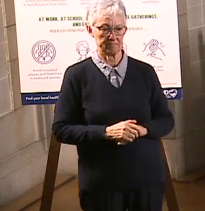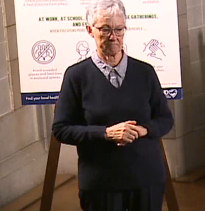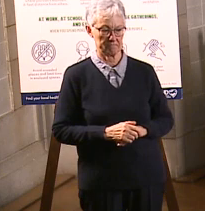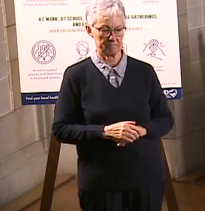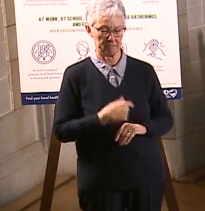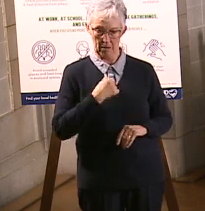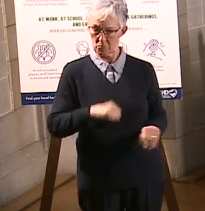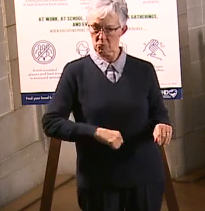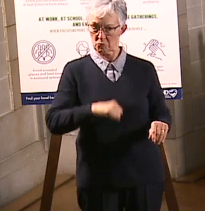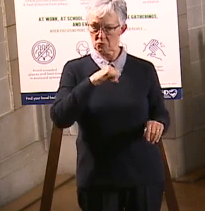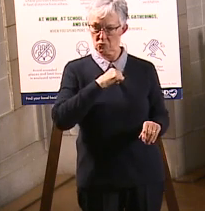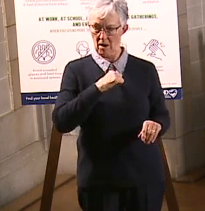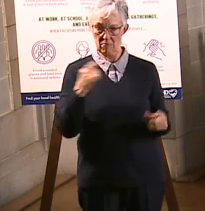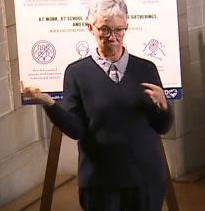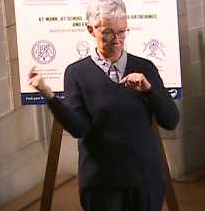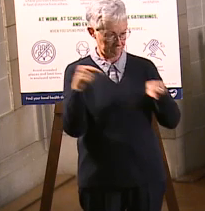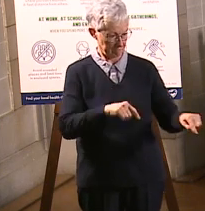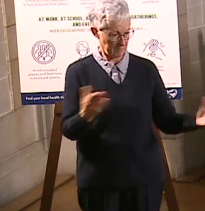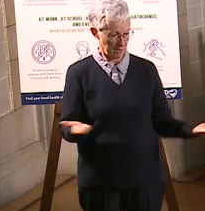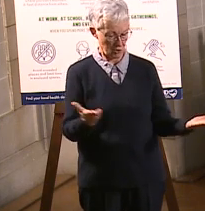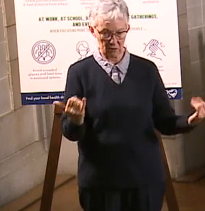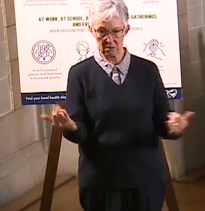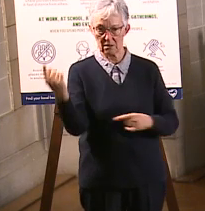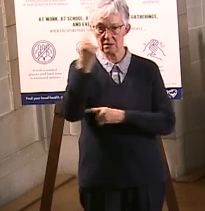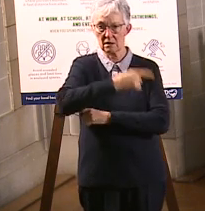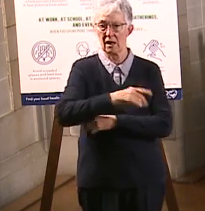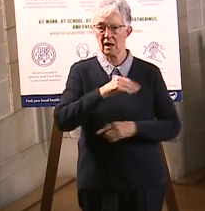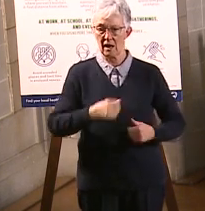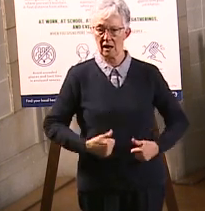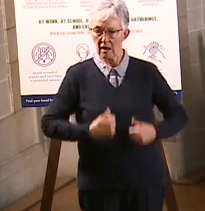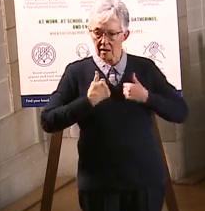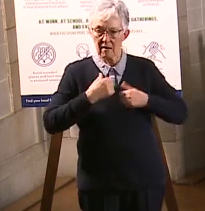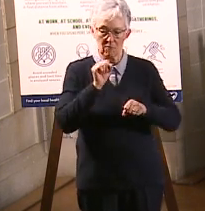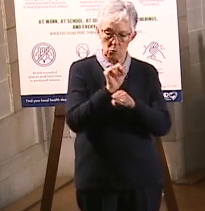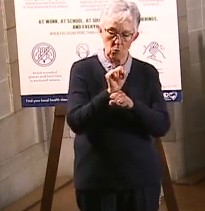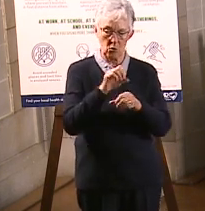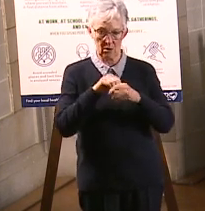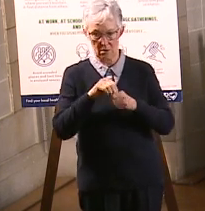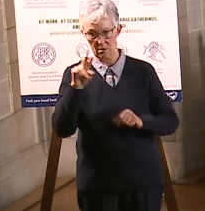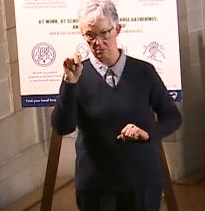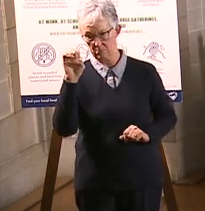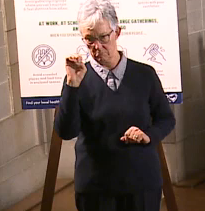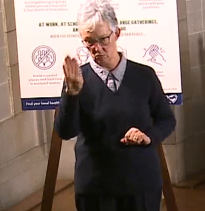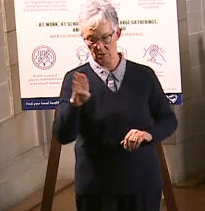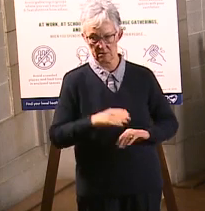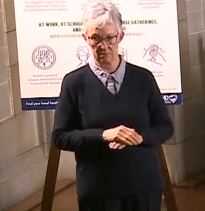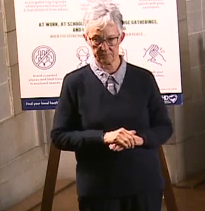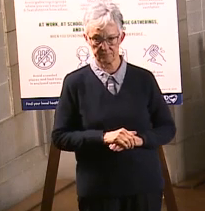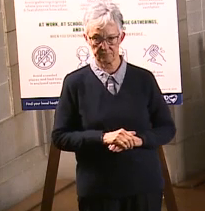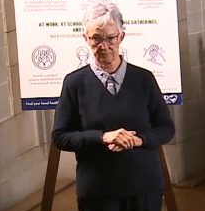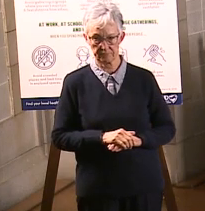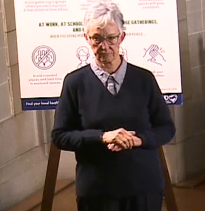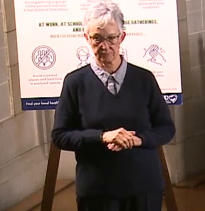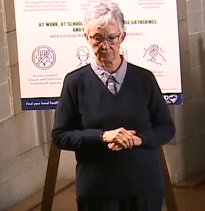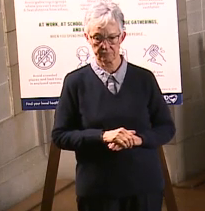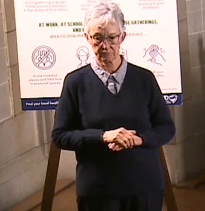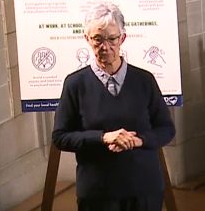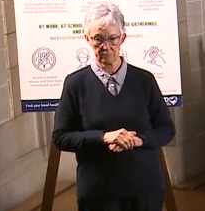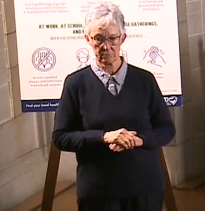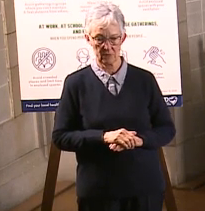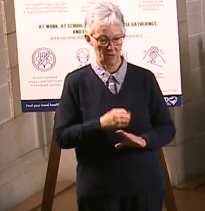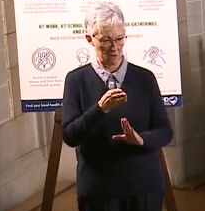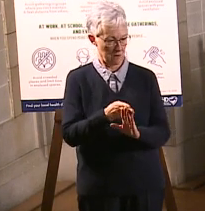with the state of Nebraska. Way before myself was the